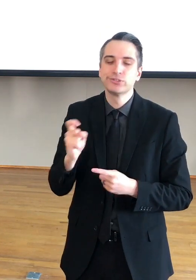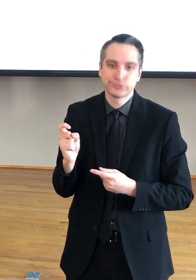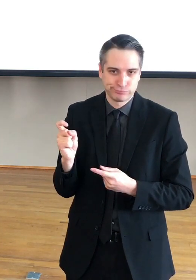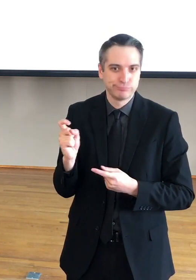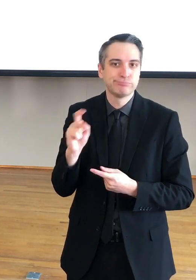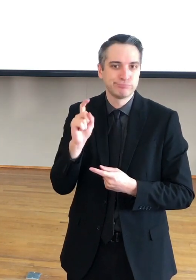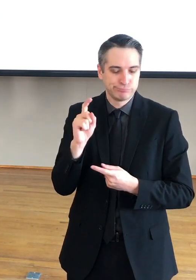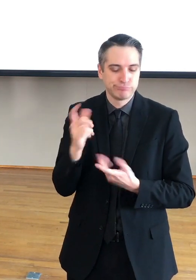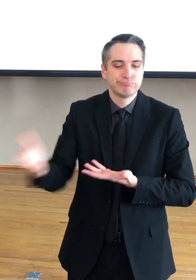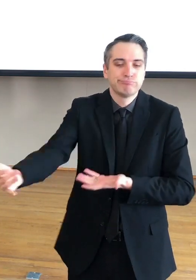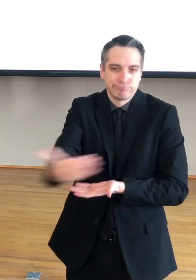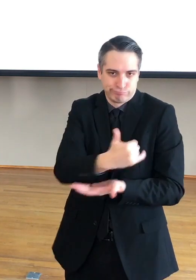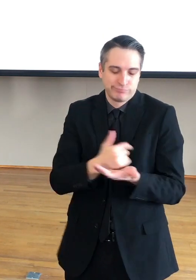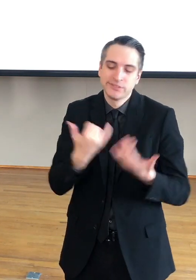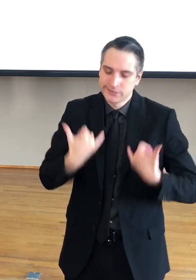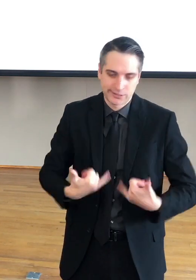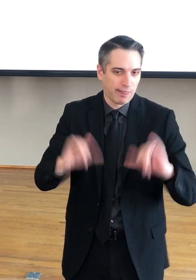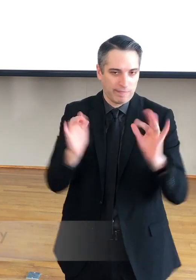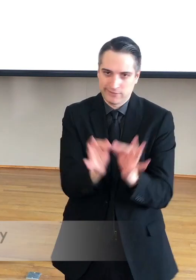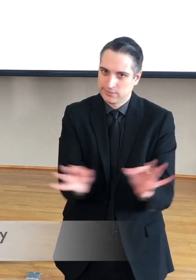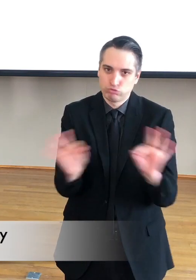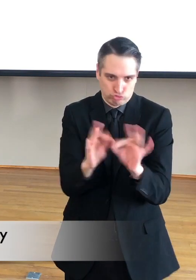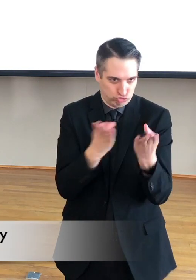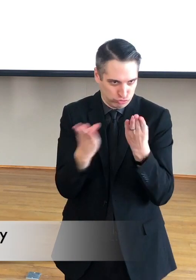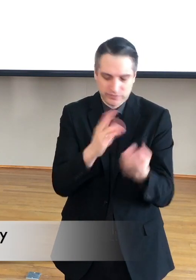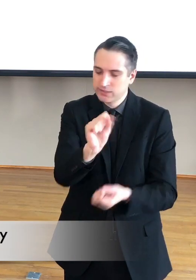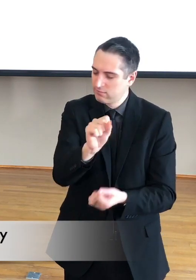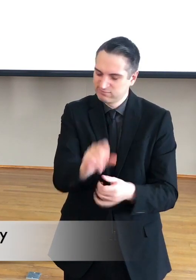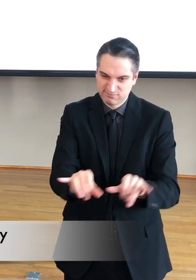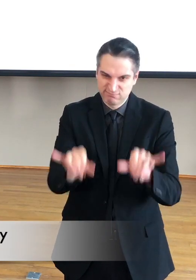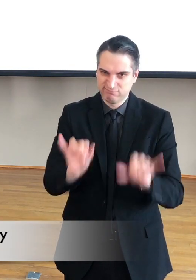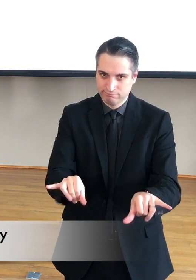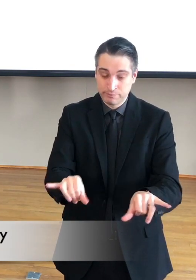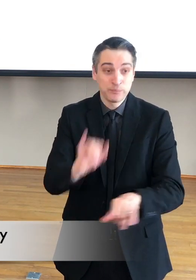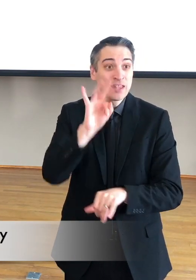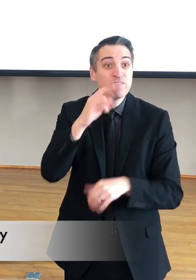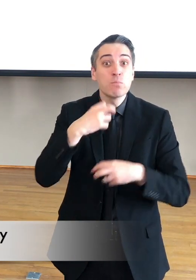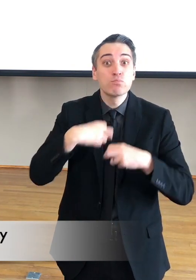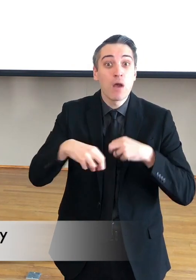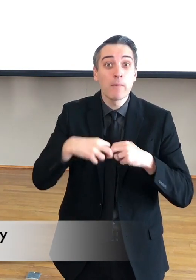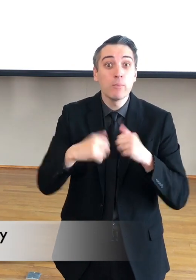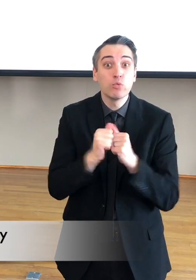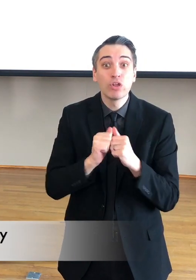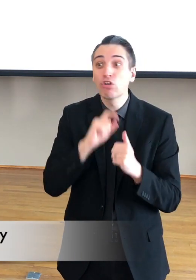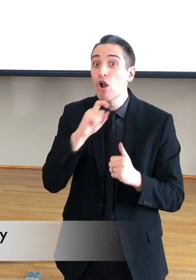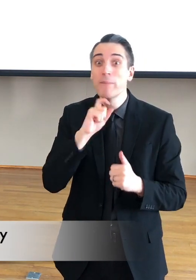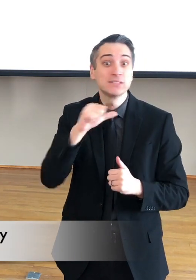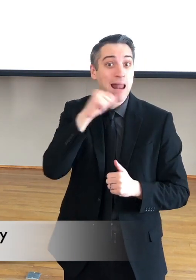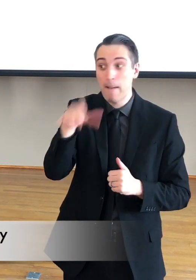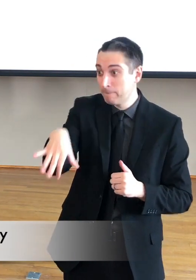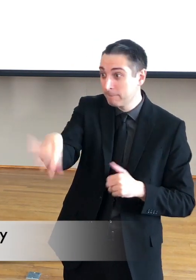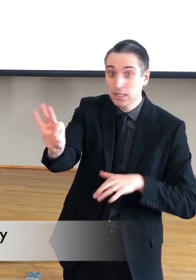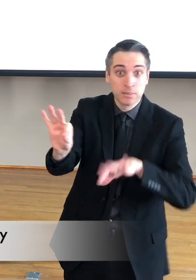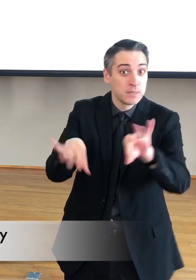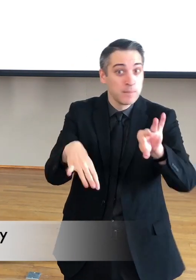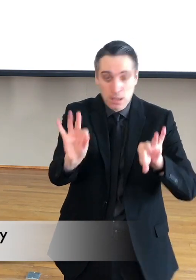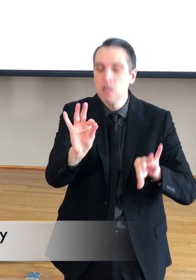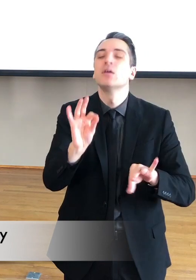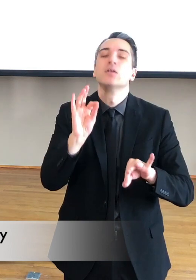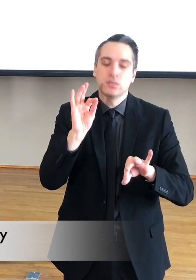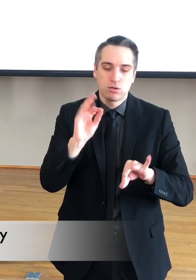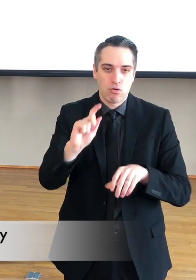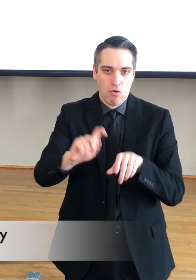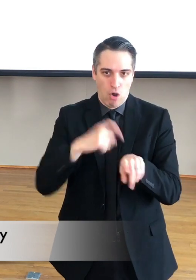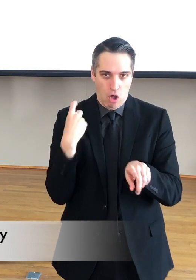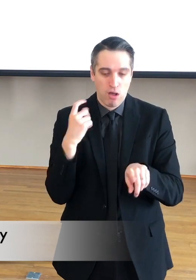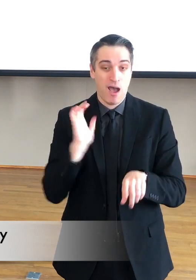for residents inside the city of Flint. If you have a problem with your garbage pickup, please feel free to call City Hall. Once again, that number